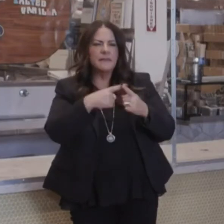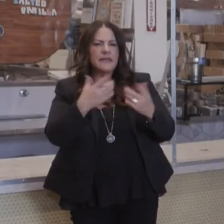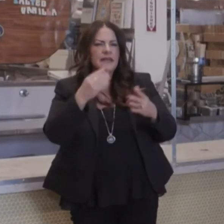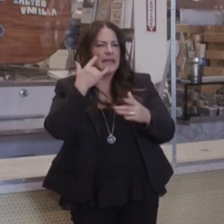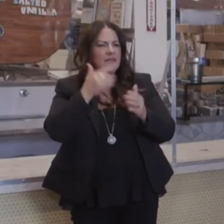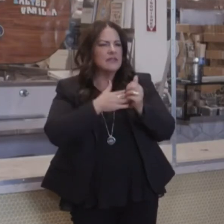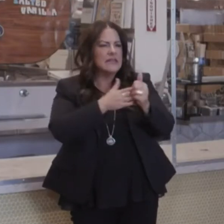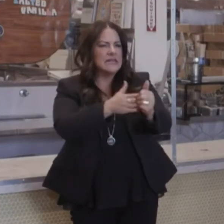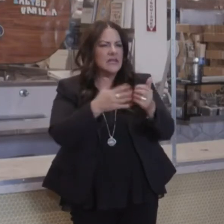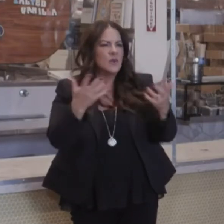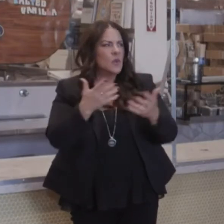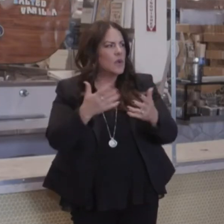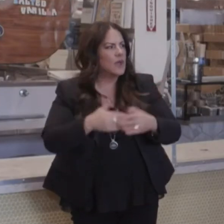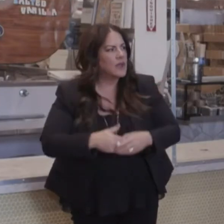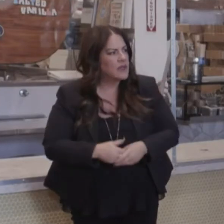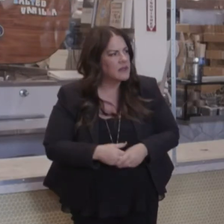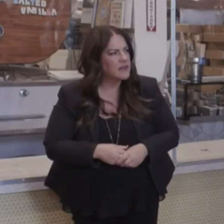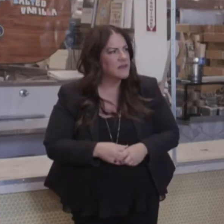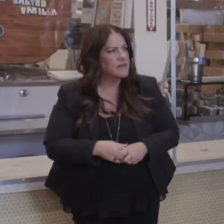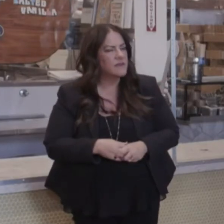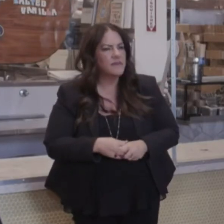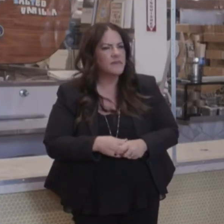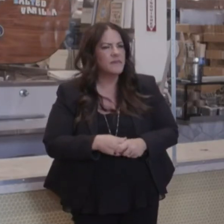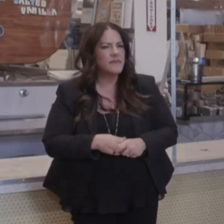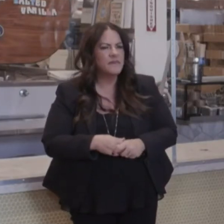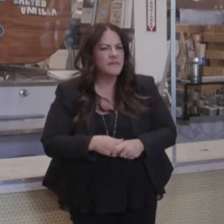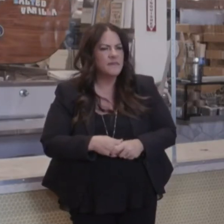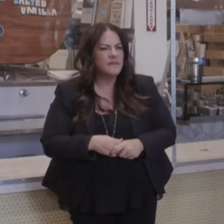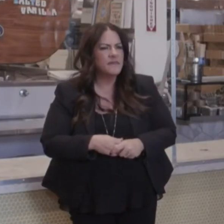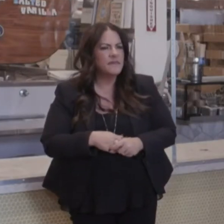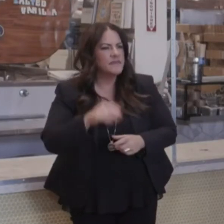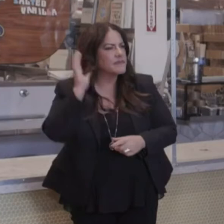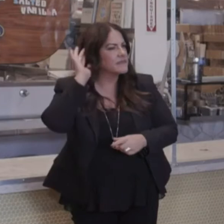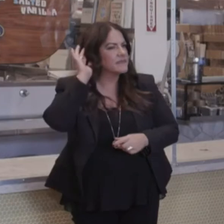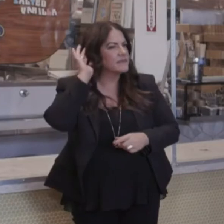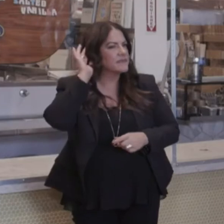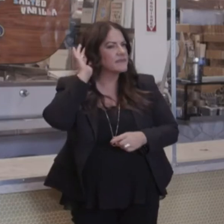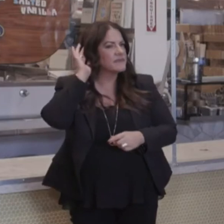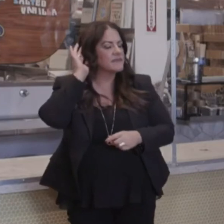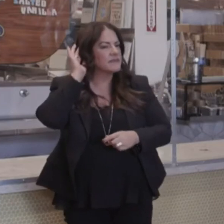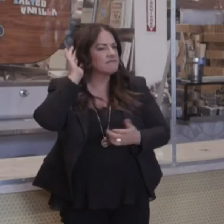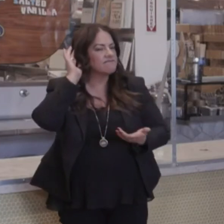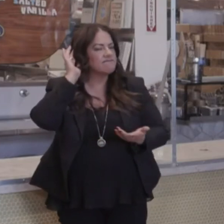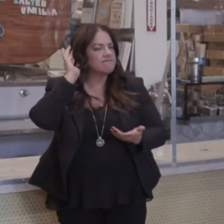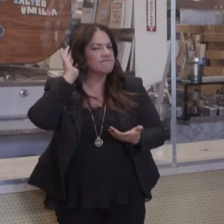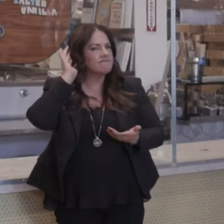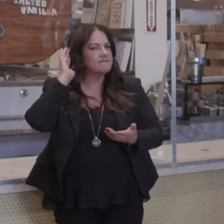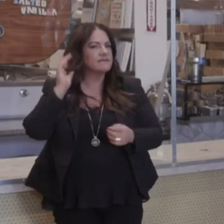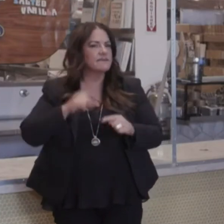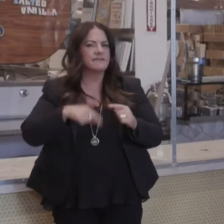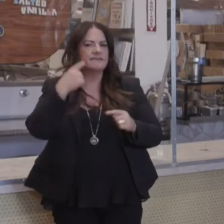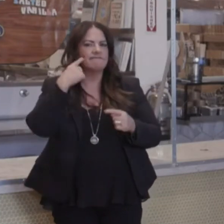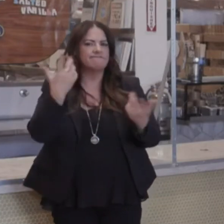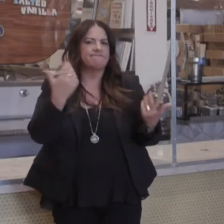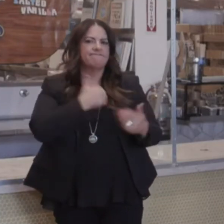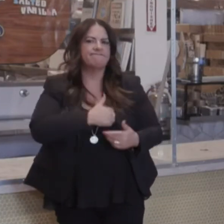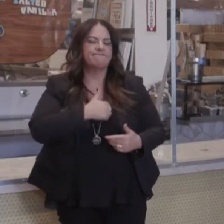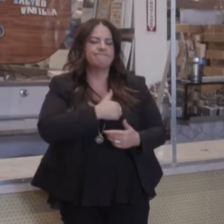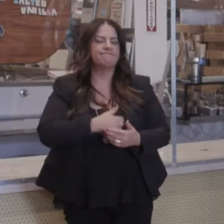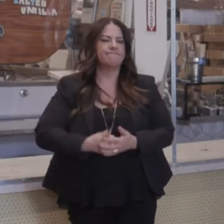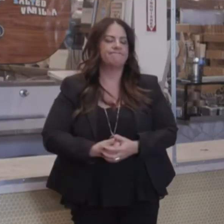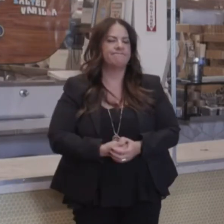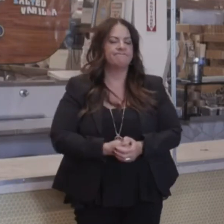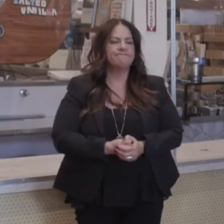Why do you think California has been sort of uniquely unable to get schools back reopened so